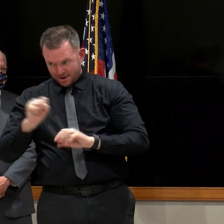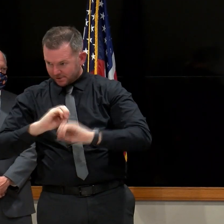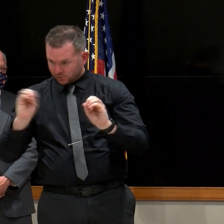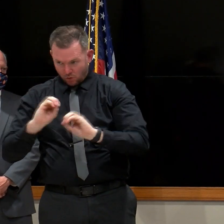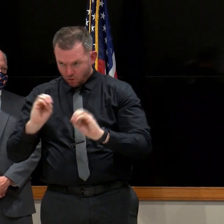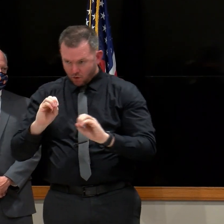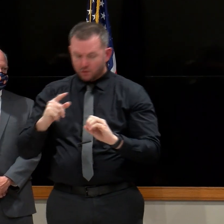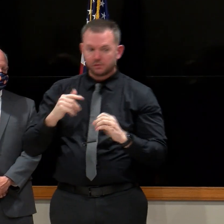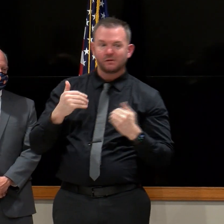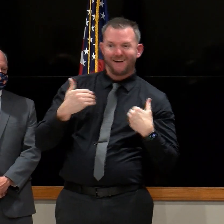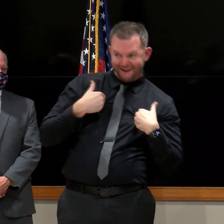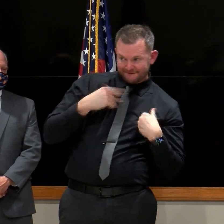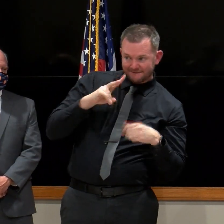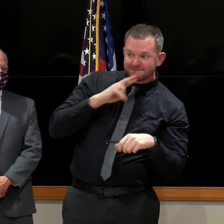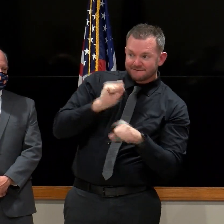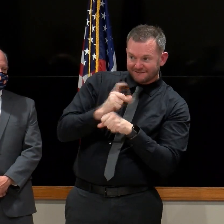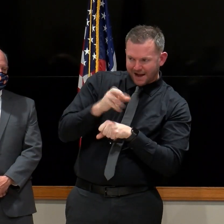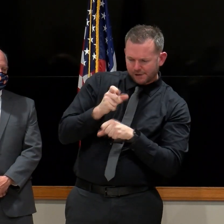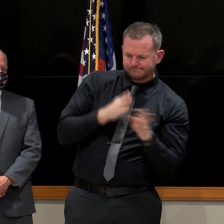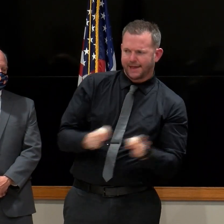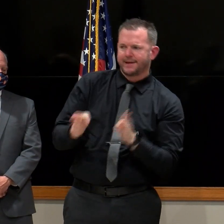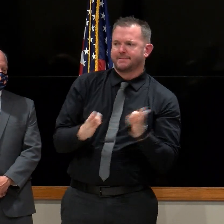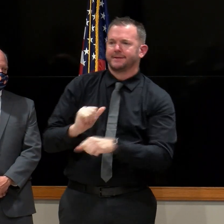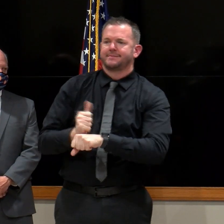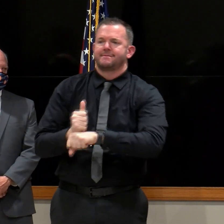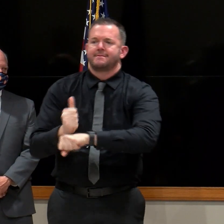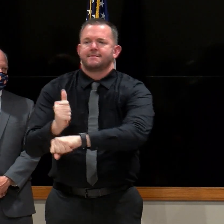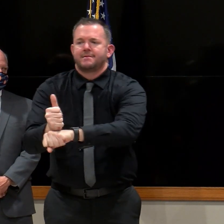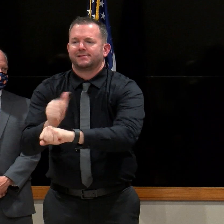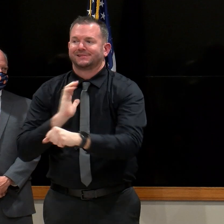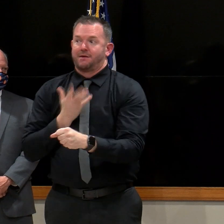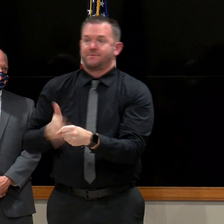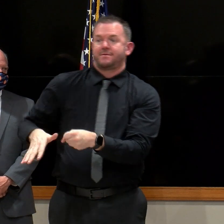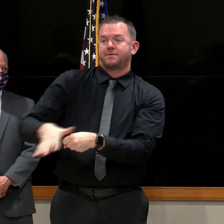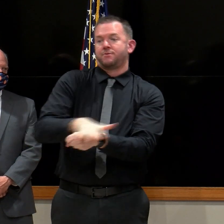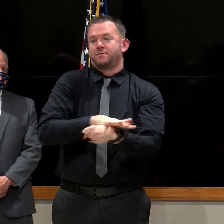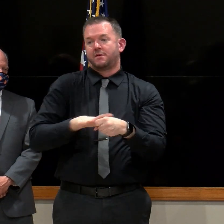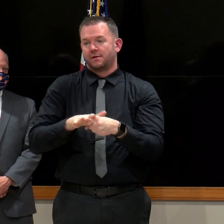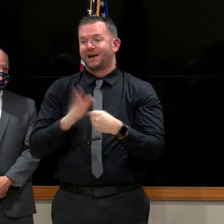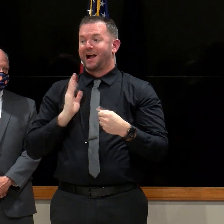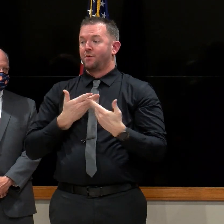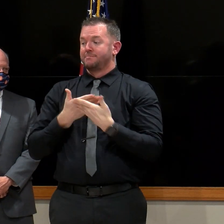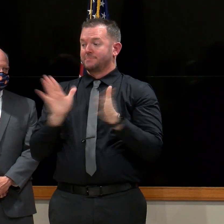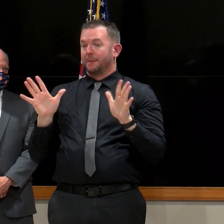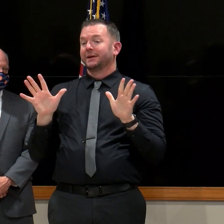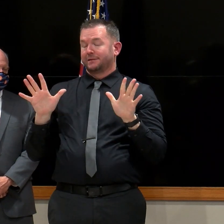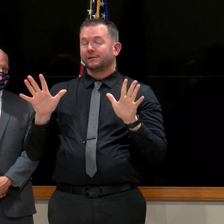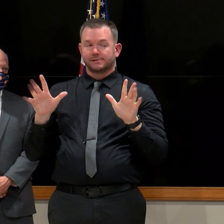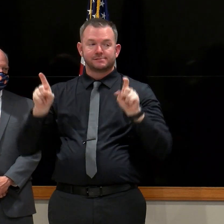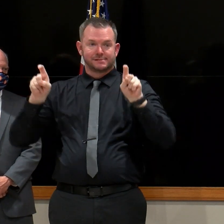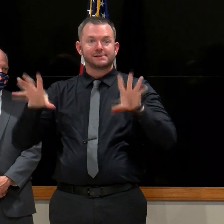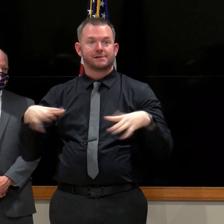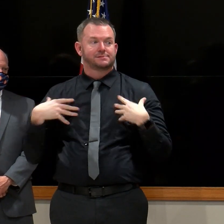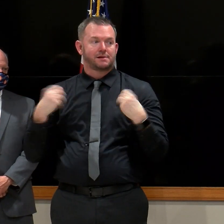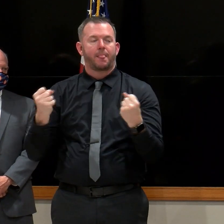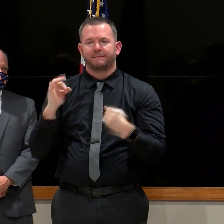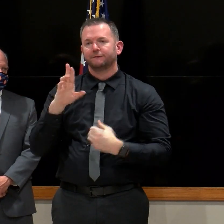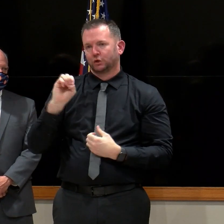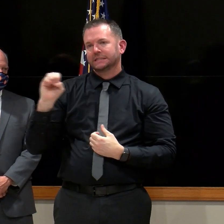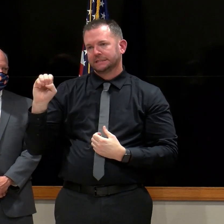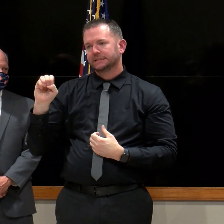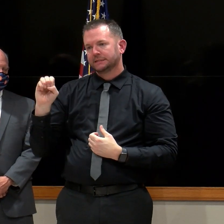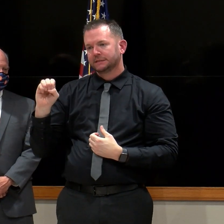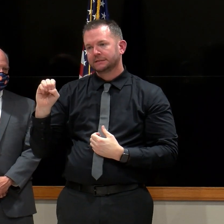testing by Harris County Public Health continues to be absolutely free, and regardless of anyone's status and regardless if someone is